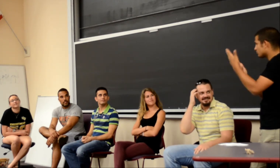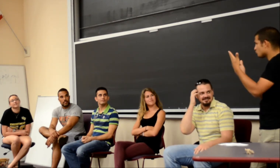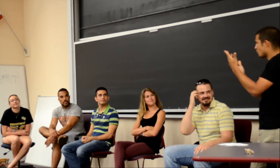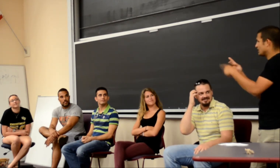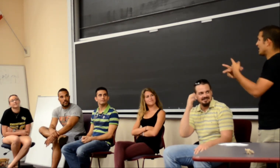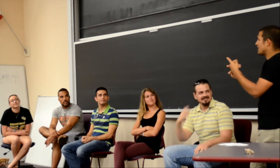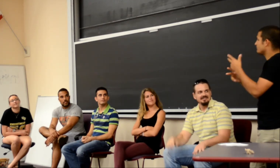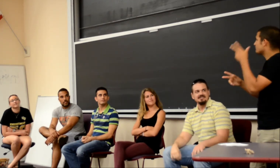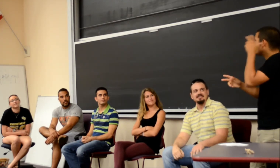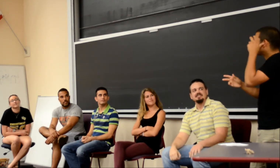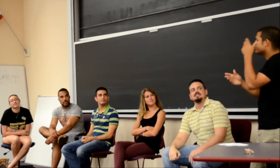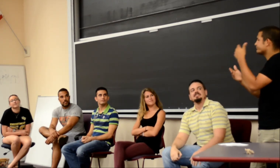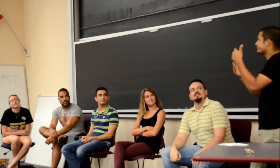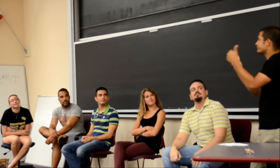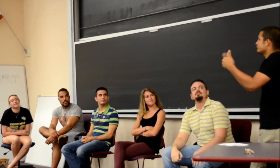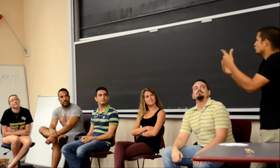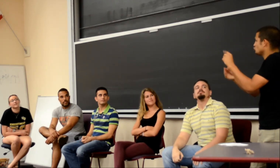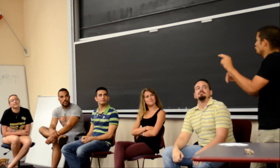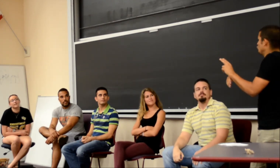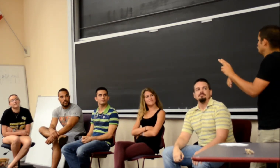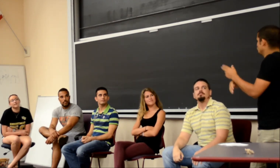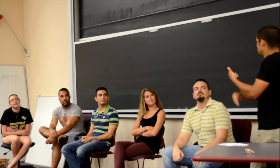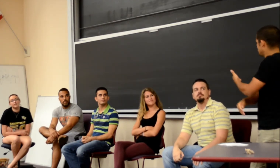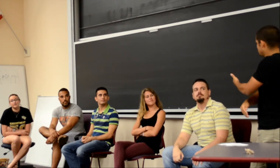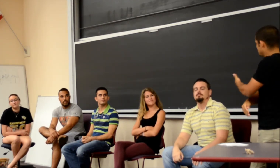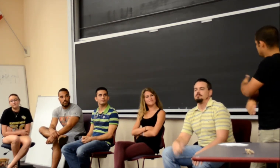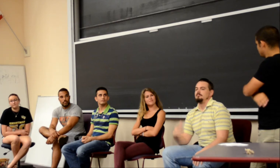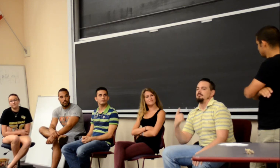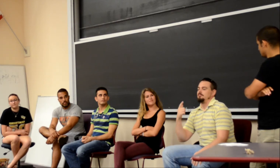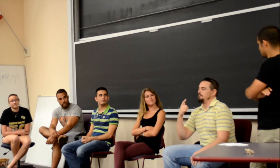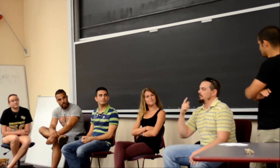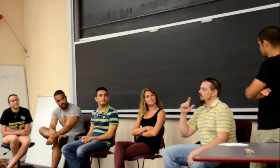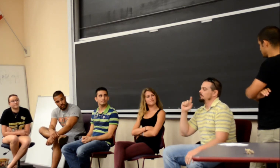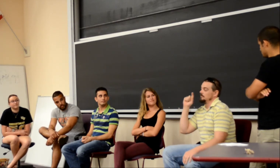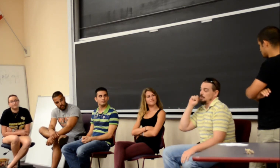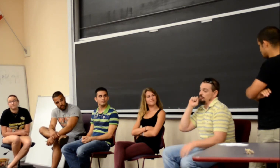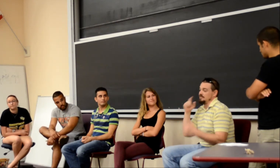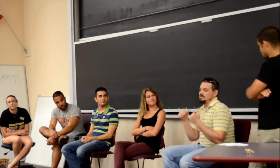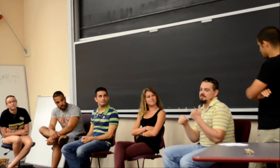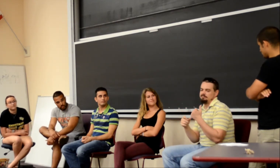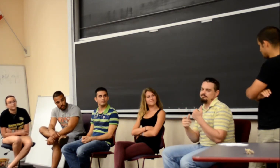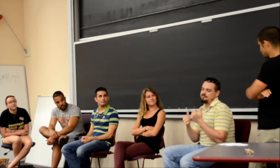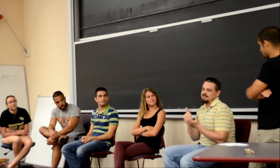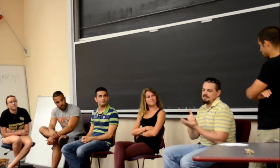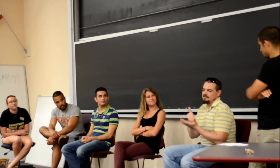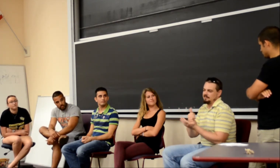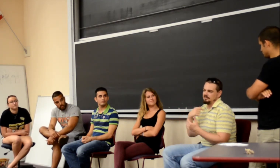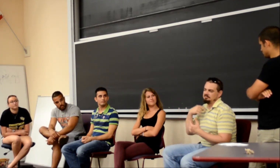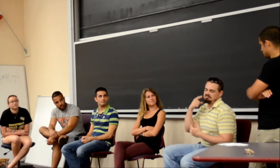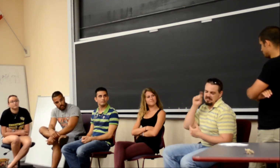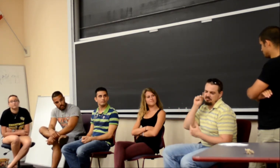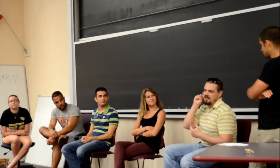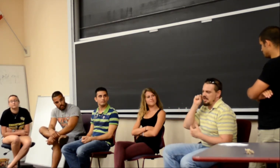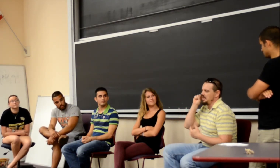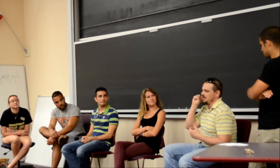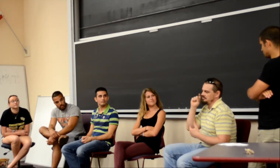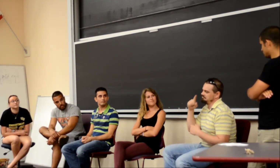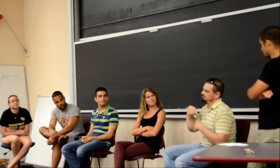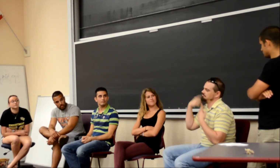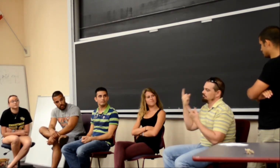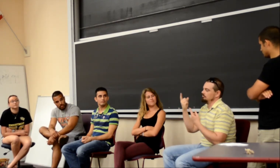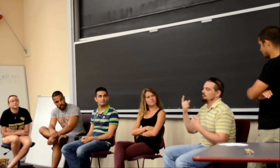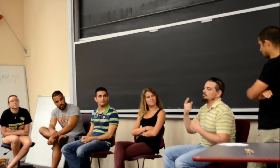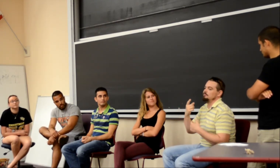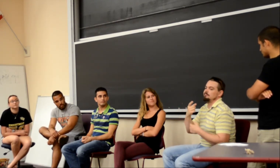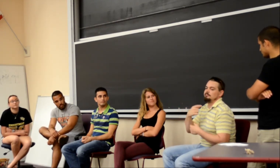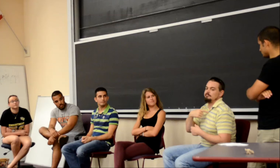aids? Do you have a cochlear implant? What are you using those and do you like it? I